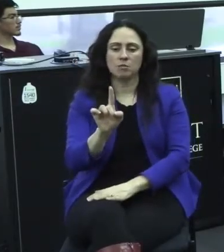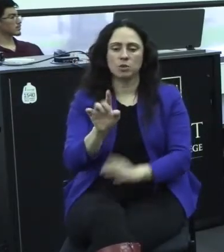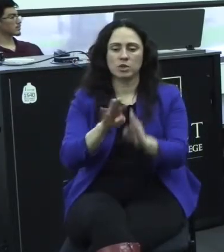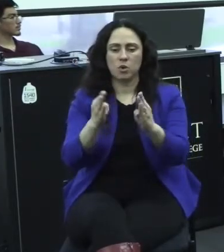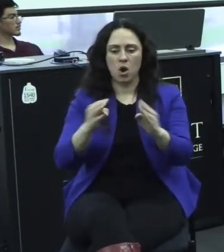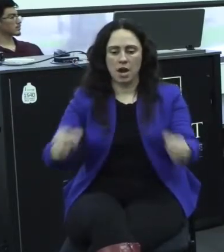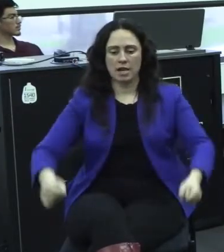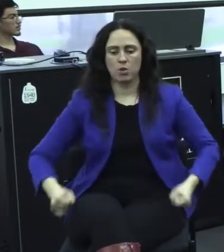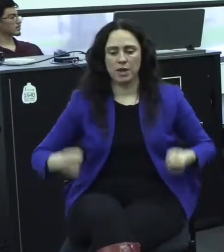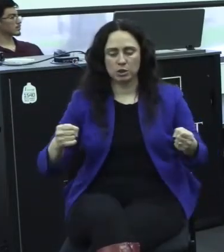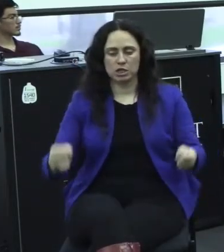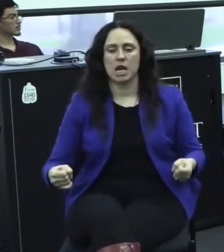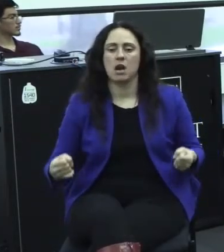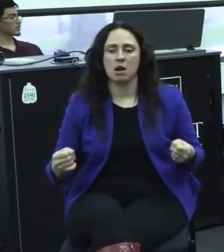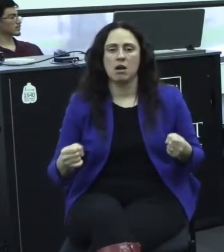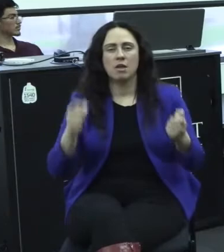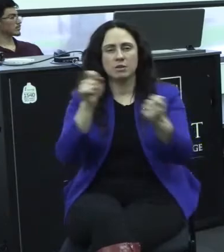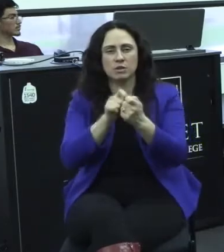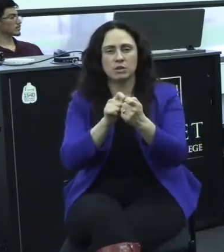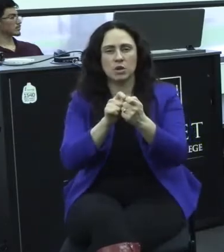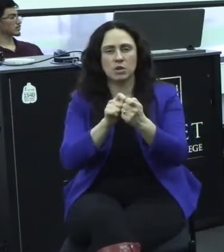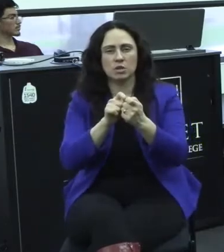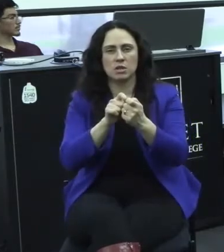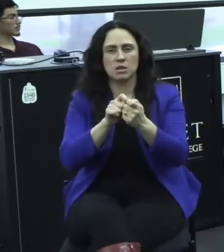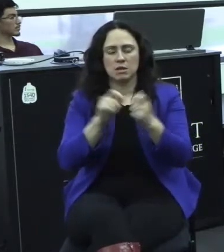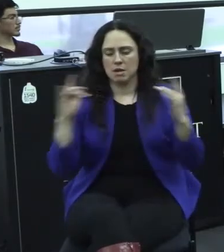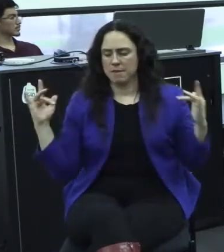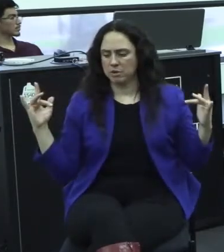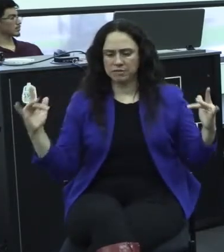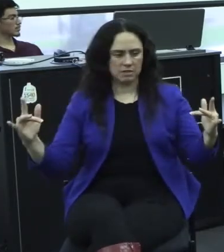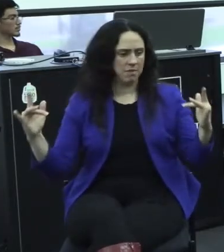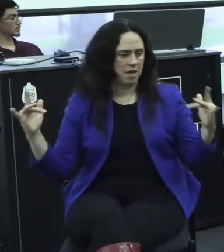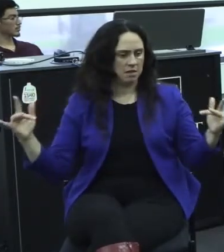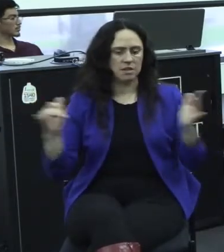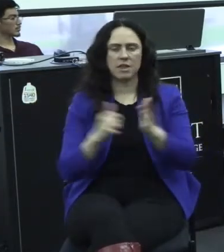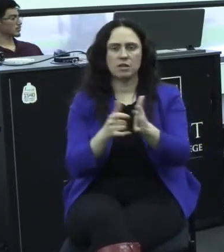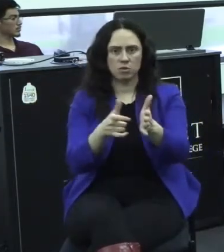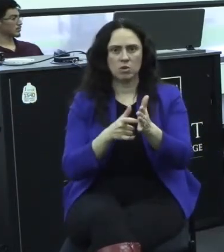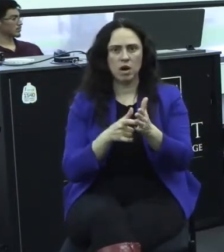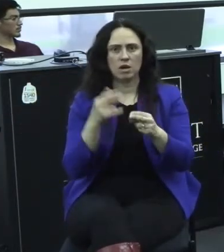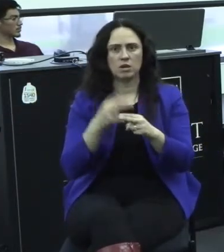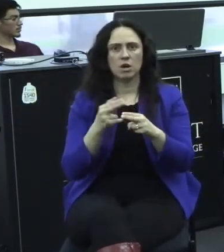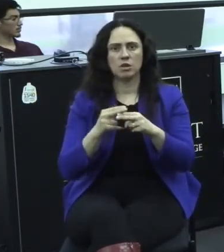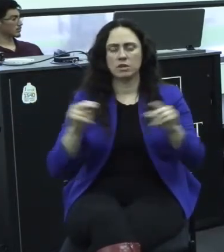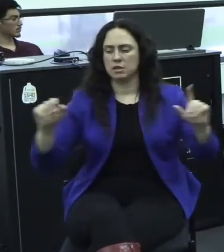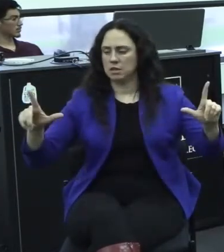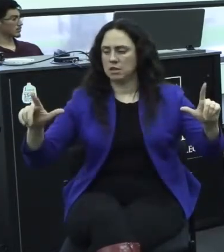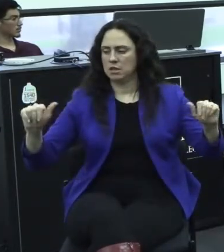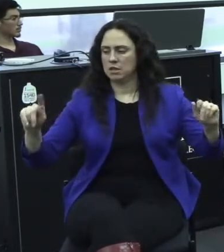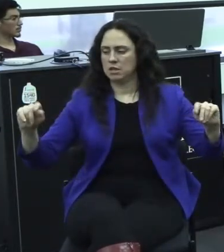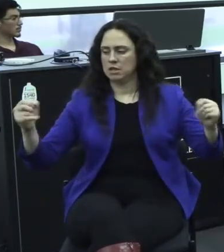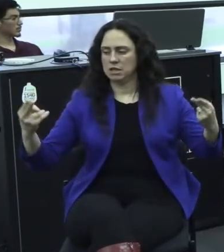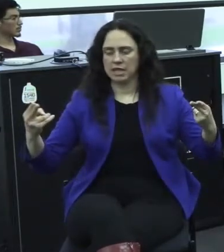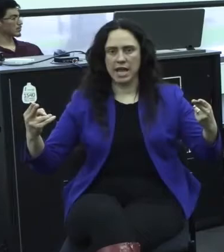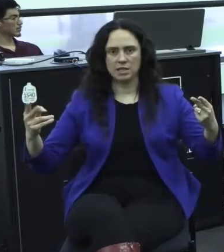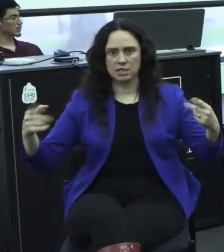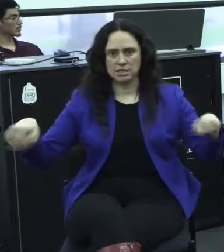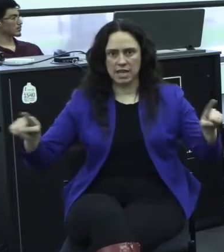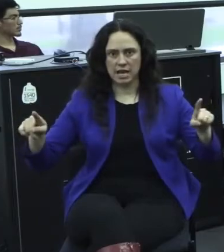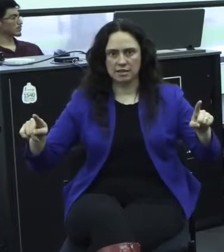wheelchair, there's a certain amount of space that's required on what we call the latch side, so the side that has the